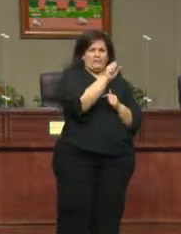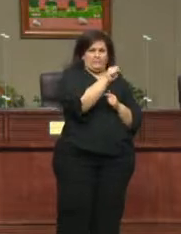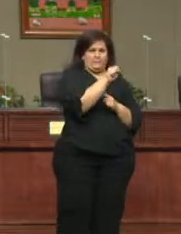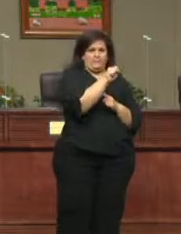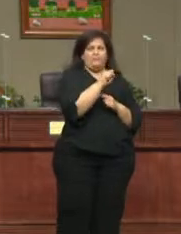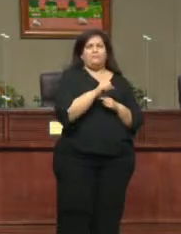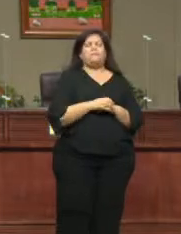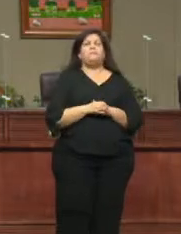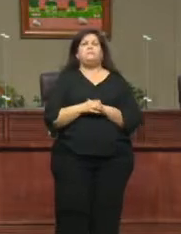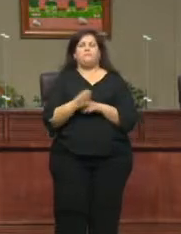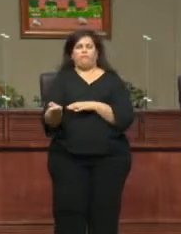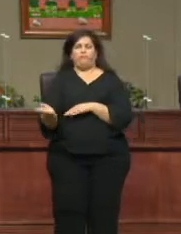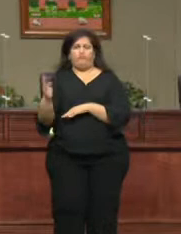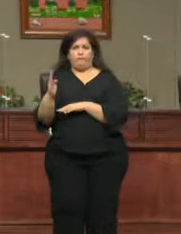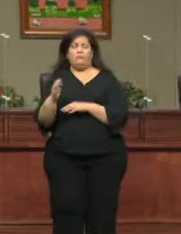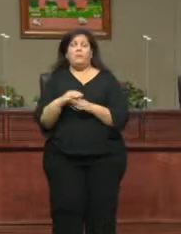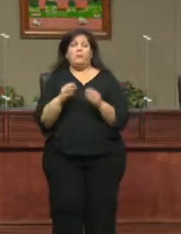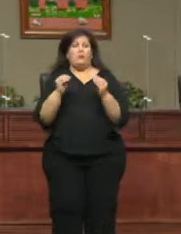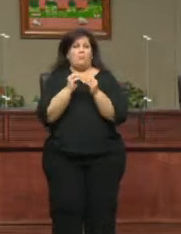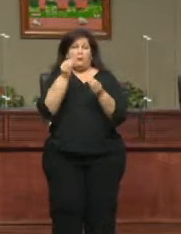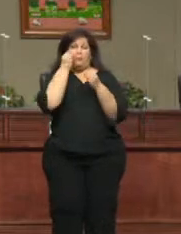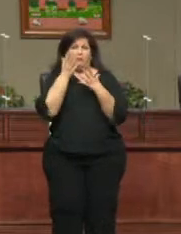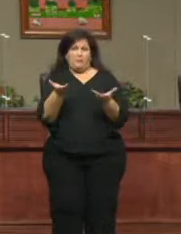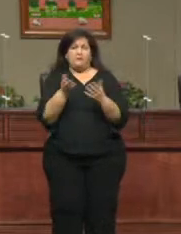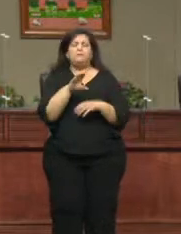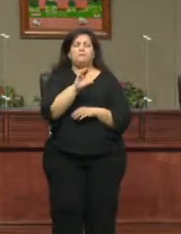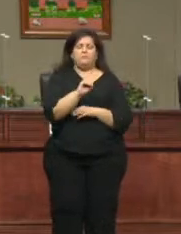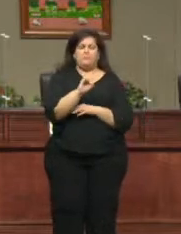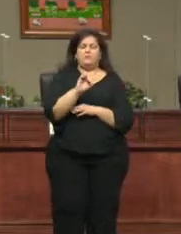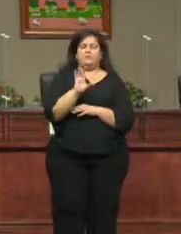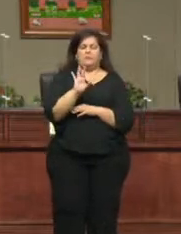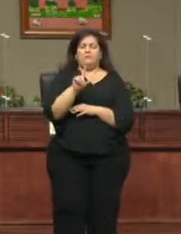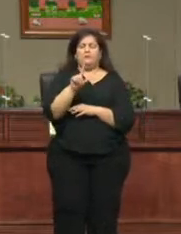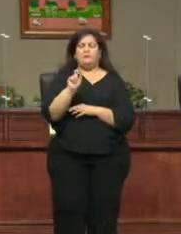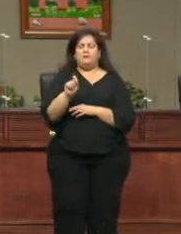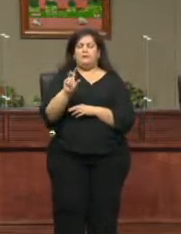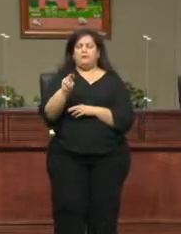a.m. For more details, you can go to